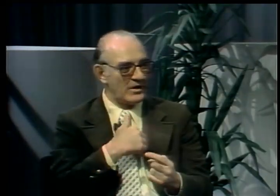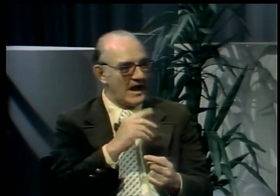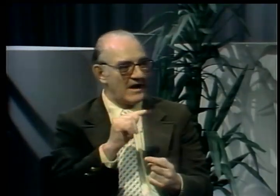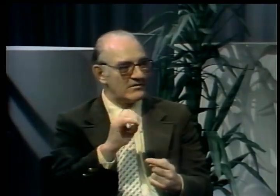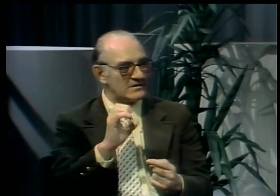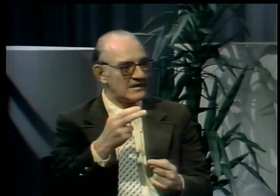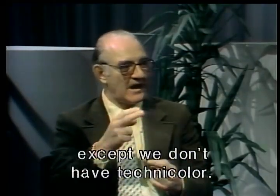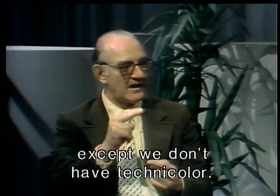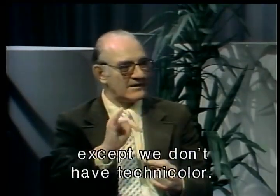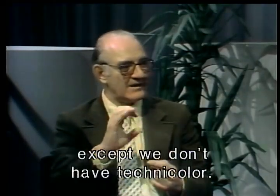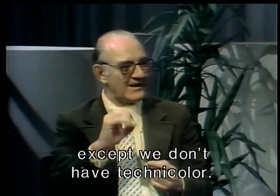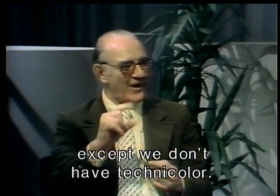have technical.